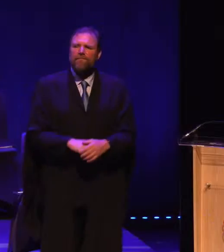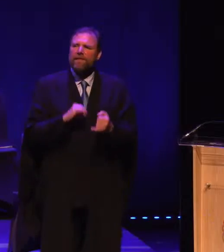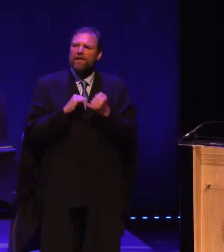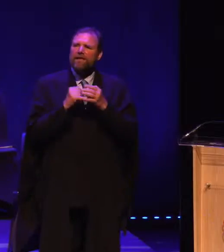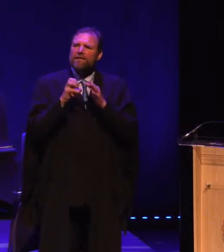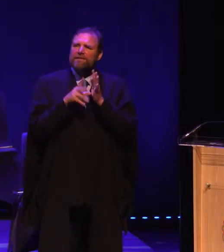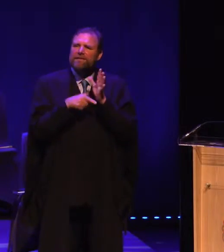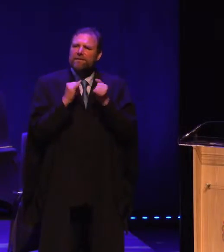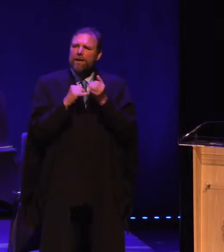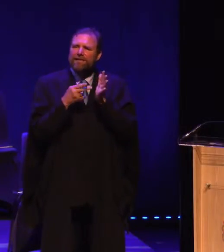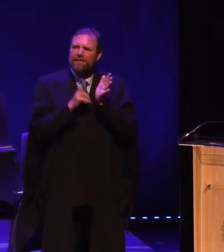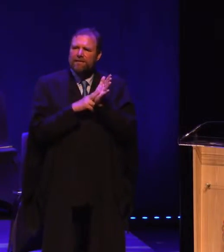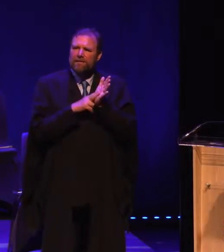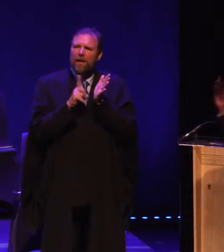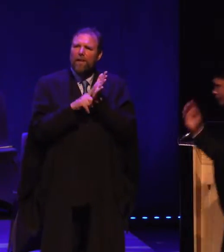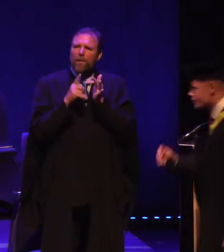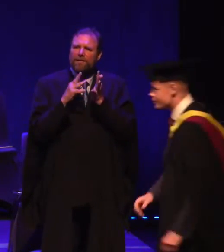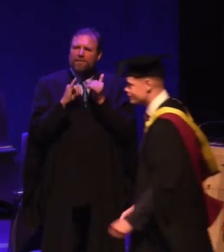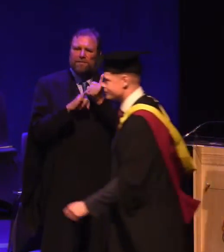Sebastian Lewis.